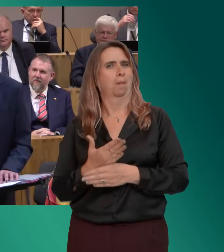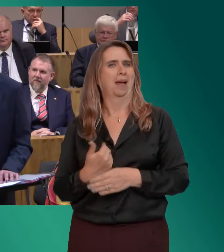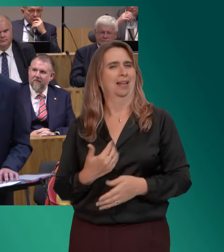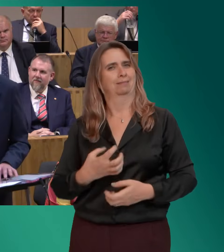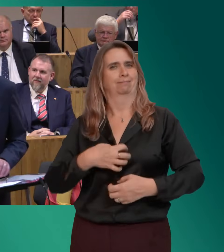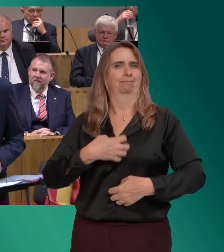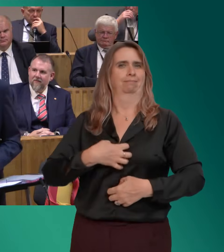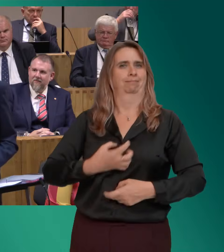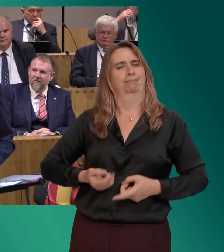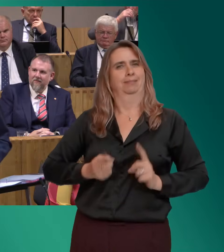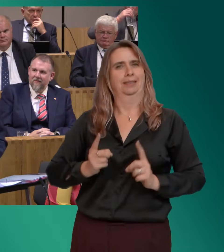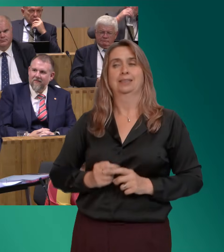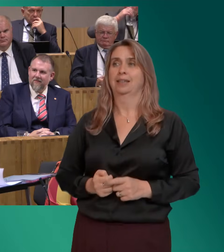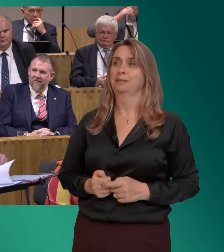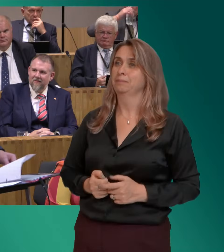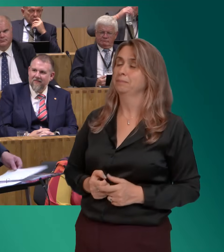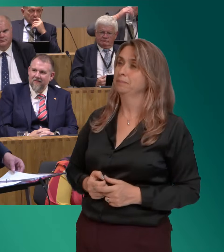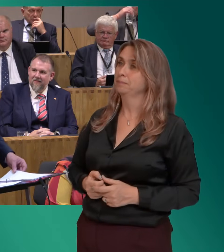at TUC Cymru Congress.